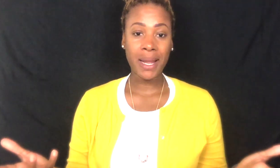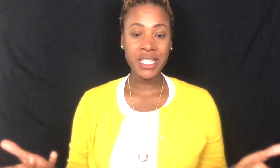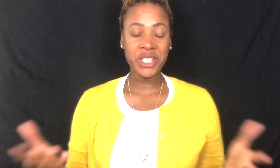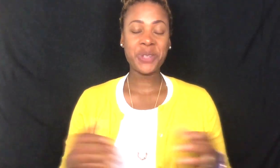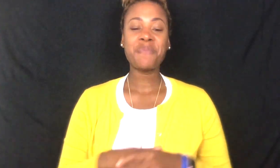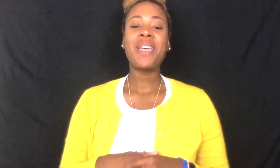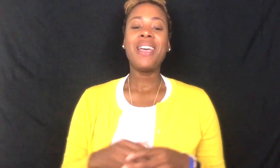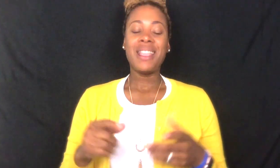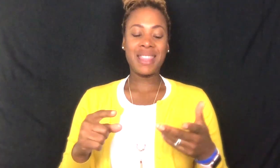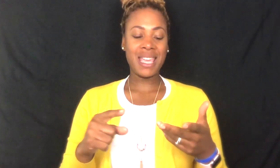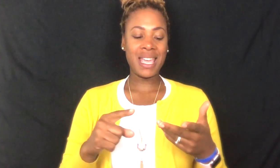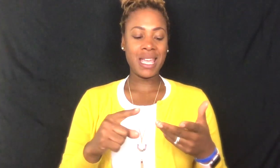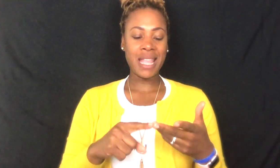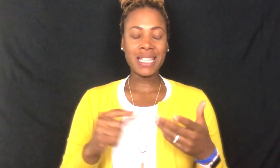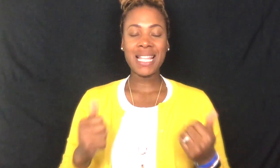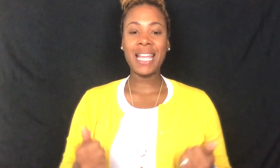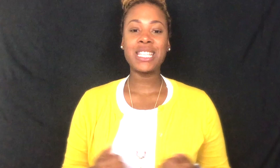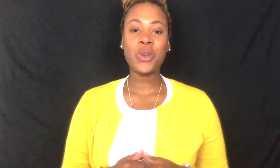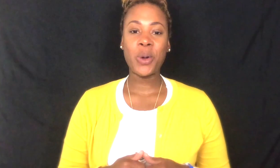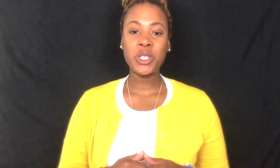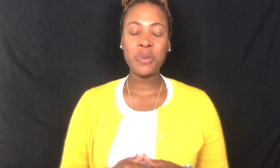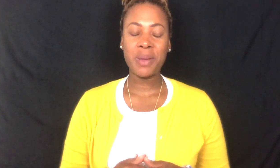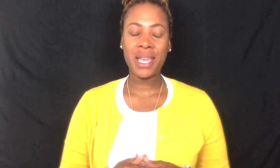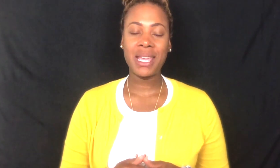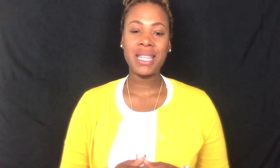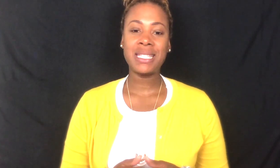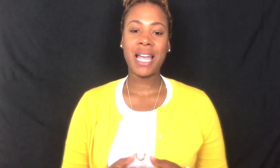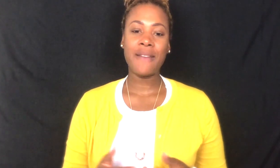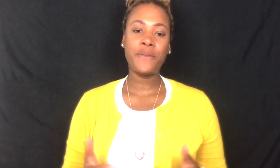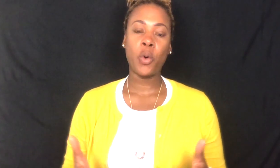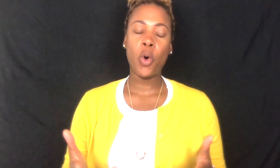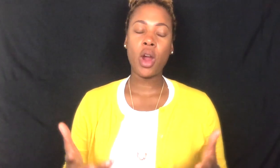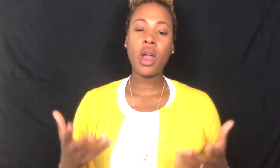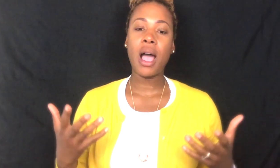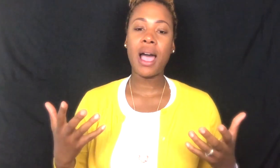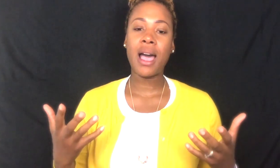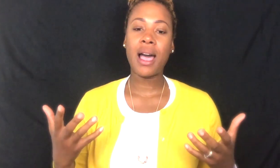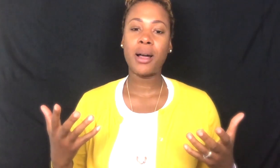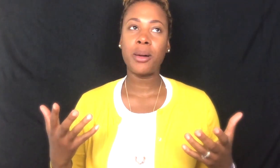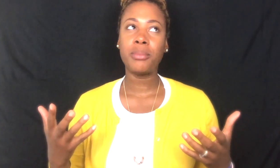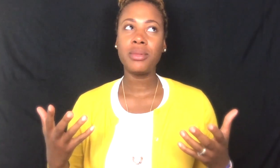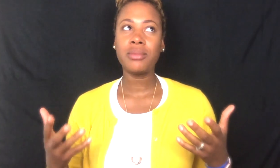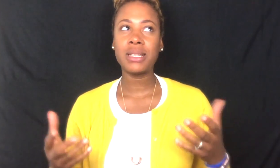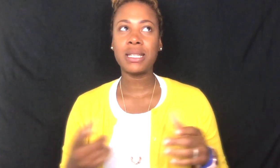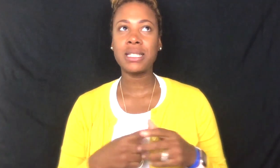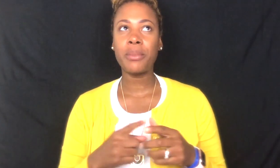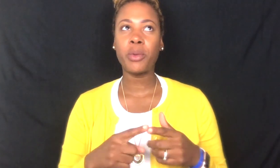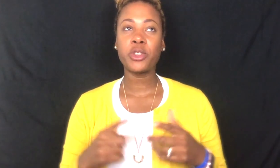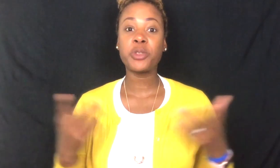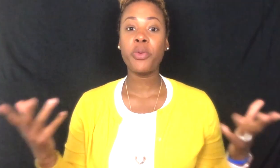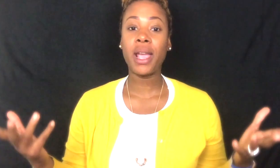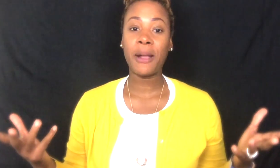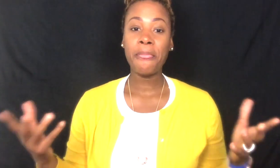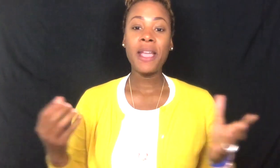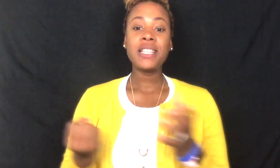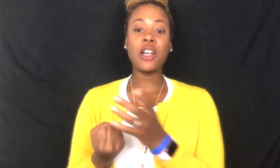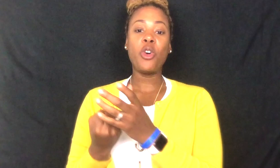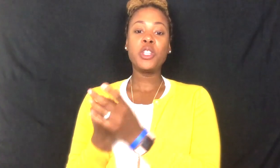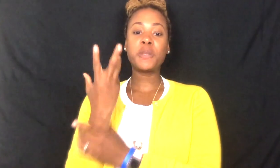teach. The next sign is going to be the sign for, summer, winter, spring. So